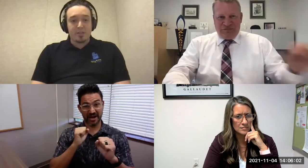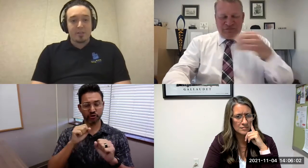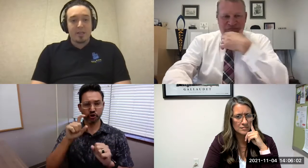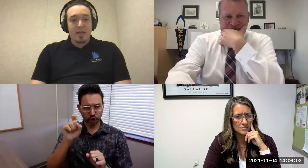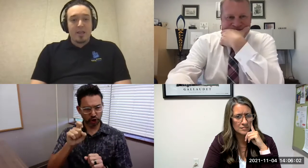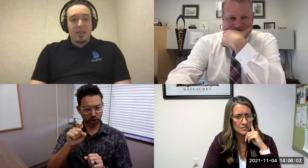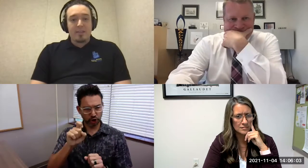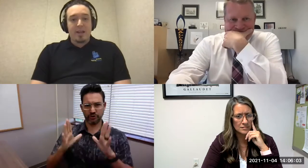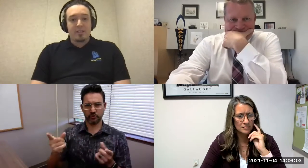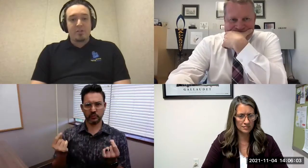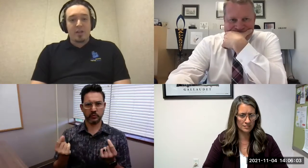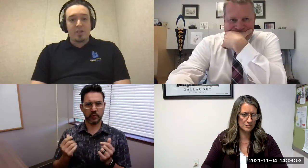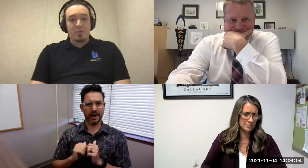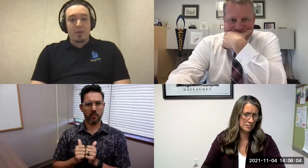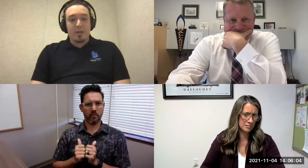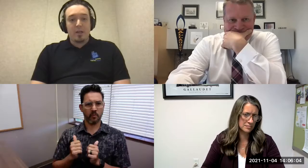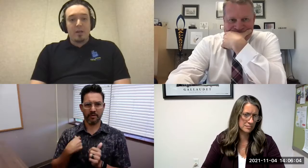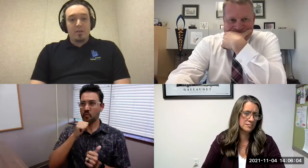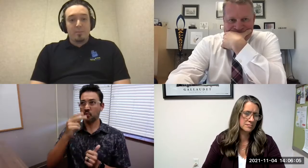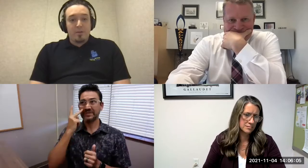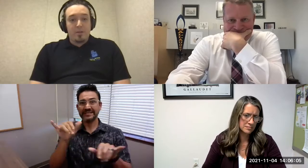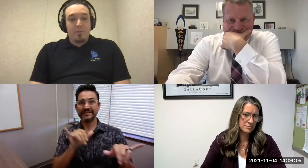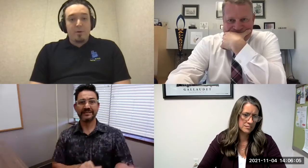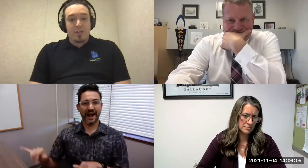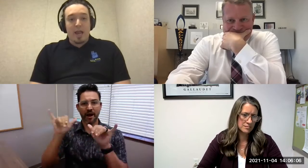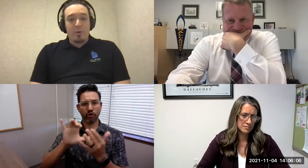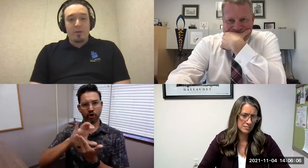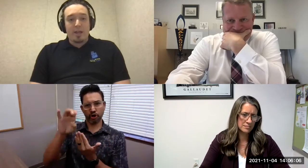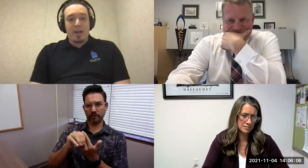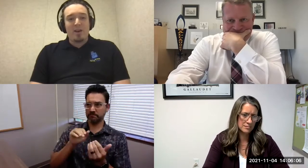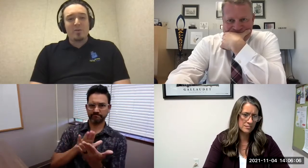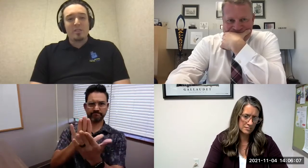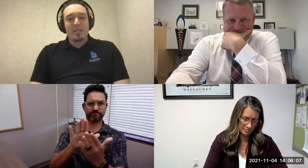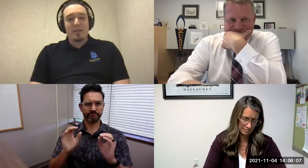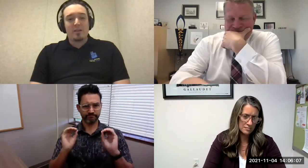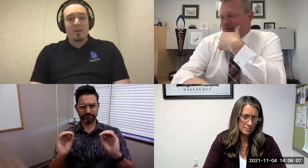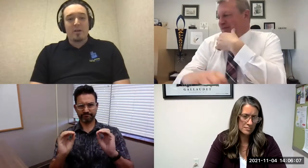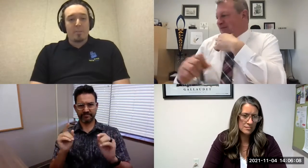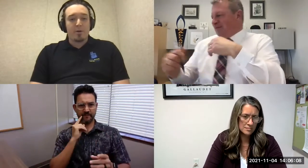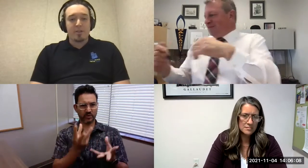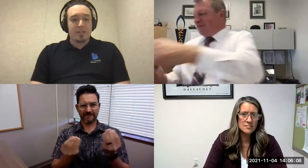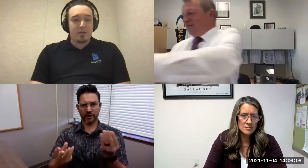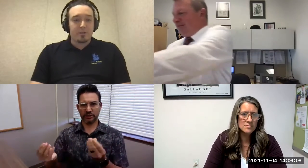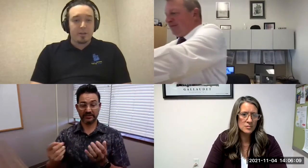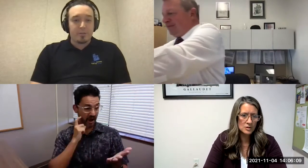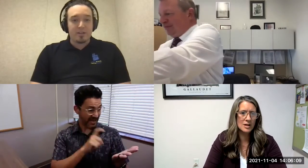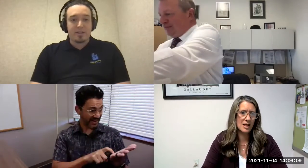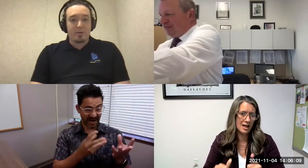diagnosis, then the next strategy should be to push and how we do that. And I don't see an approach to standard curriculum and things like that when it